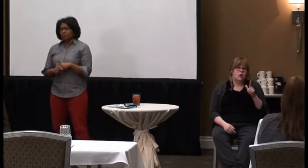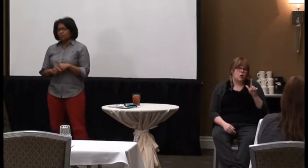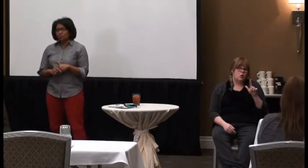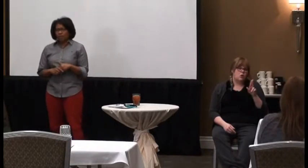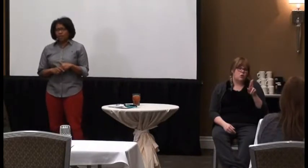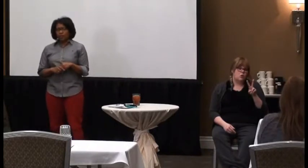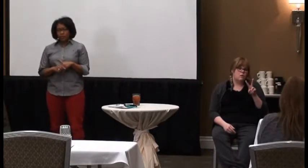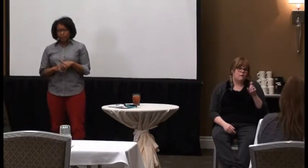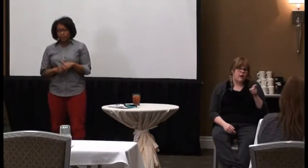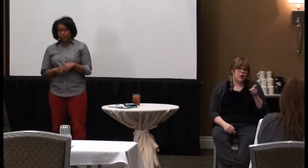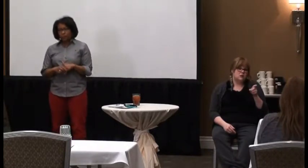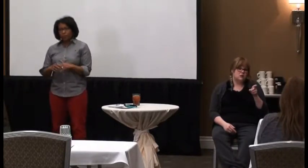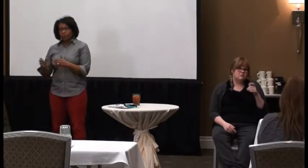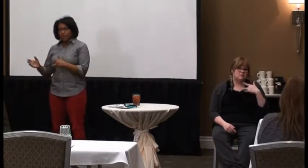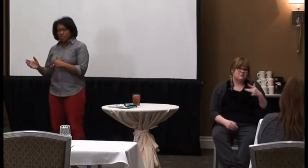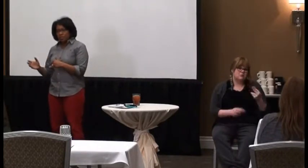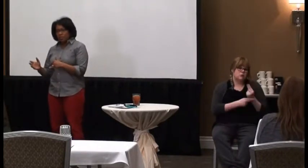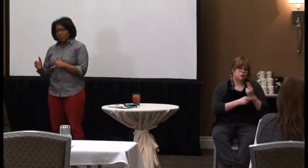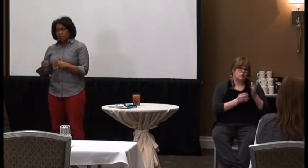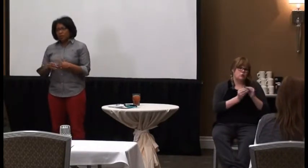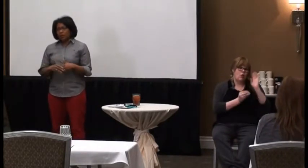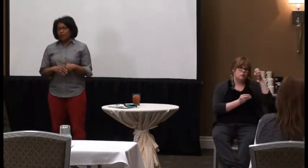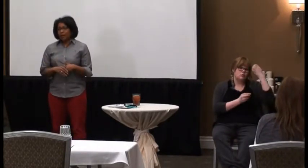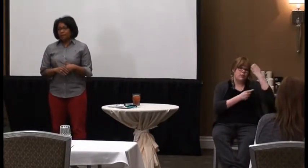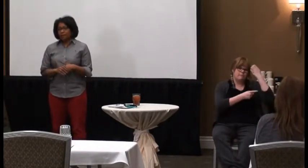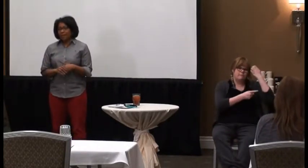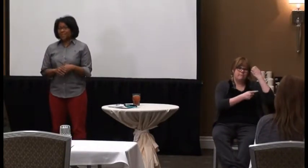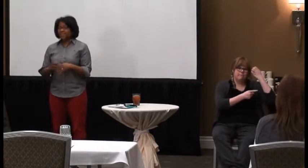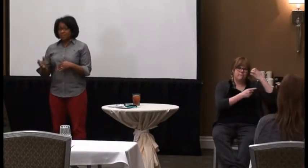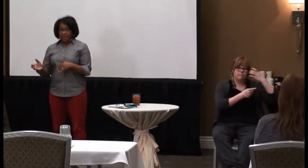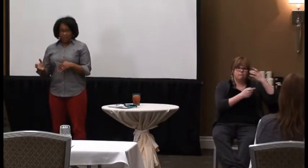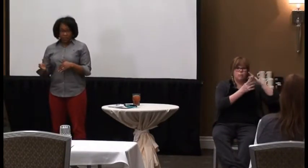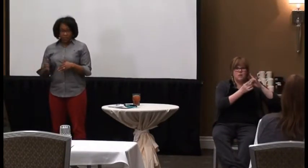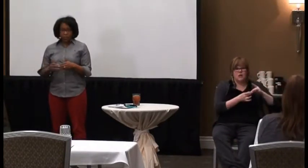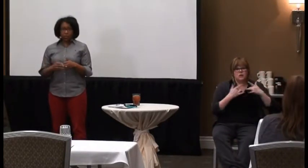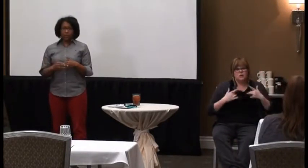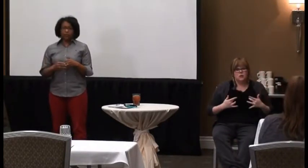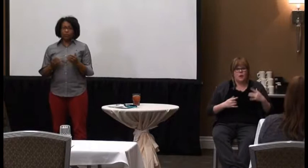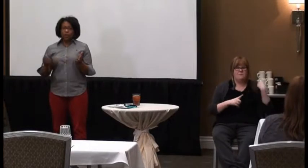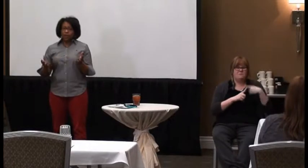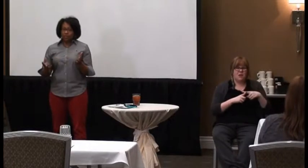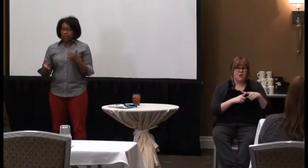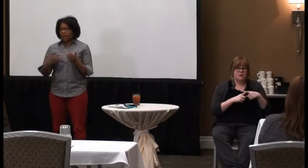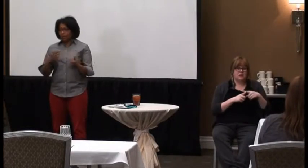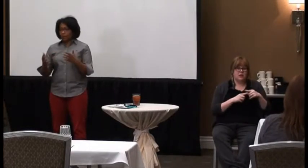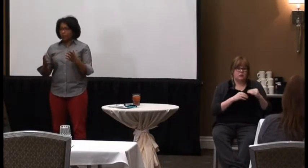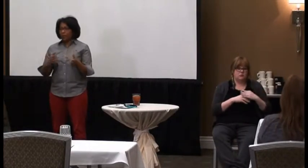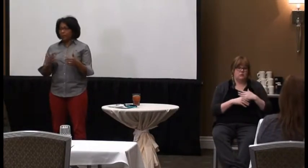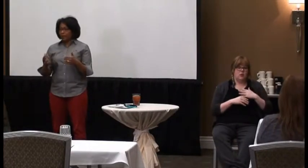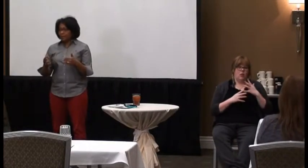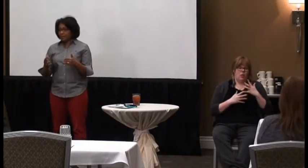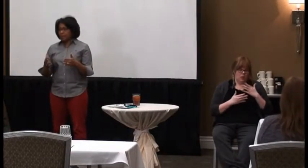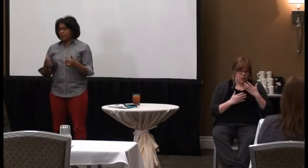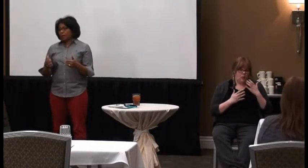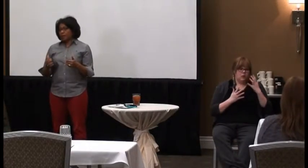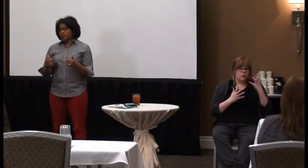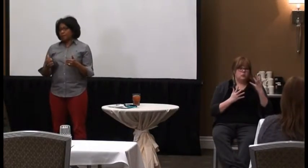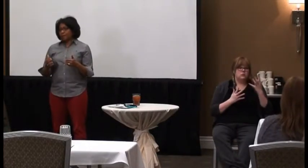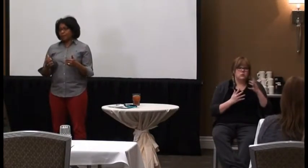Luvox is used more in Europe for depression, and it's sedating. So if you do have a child who